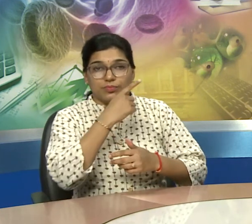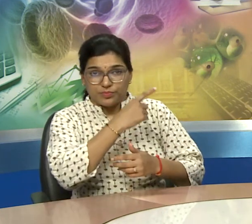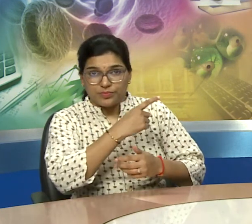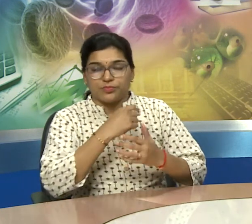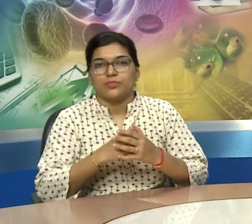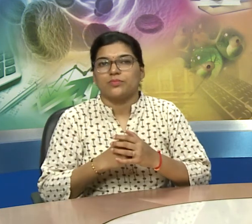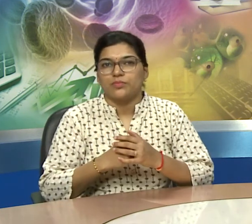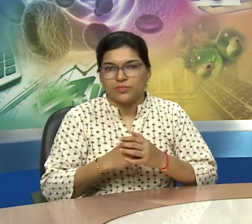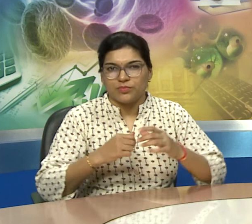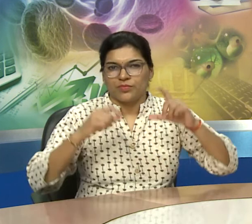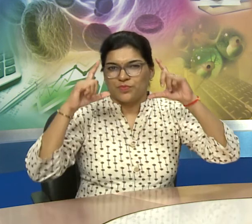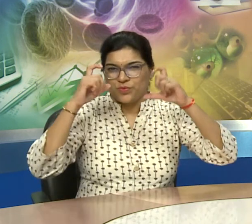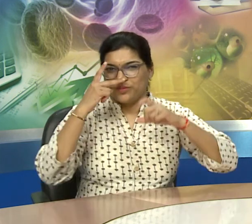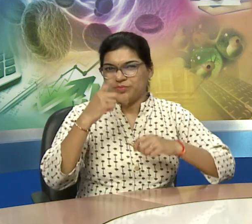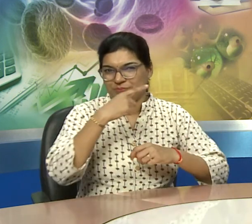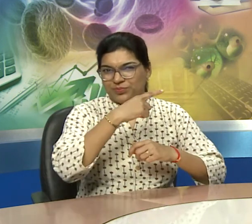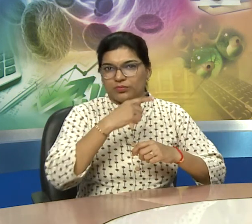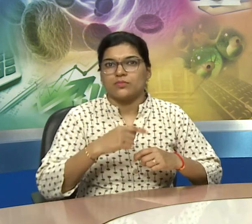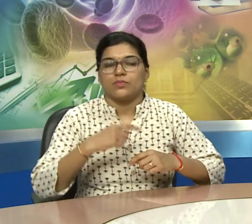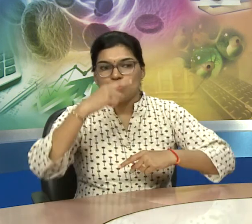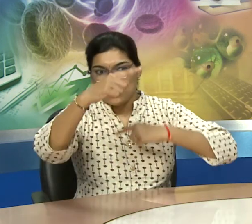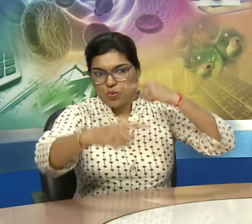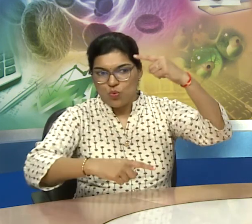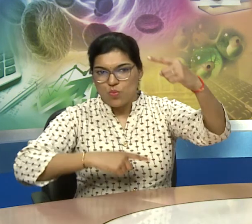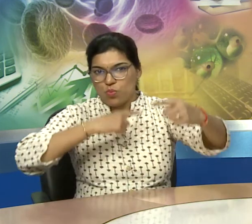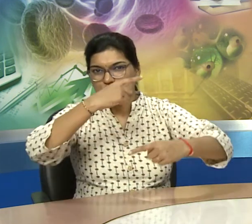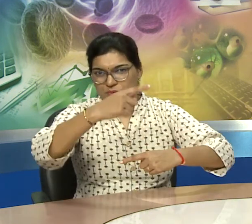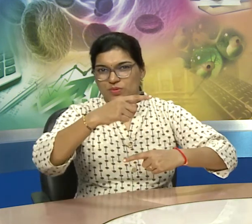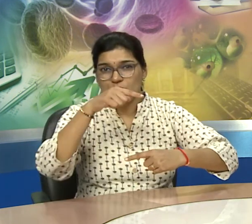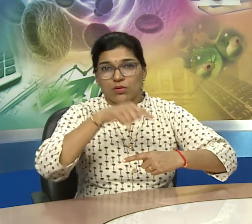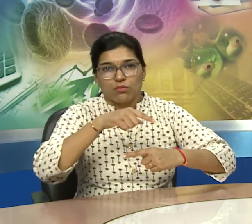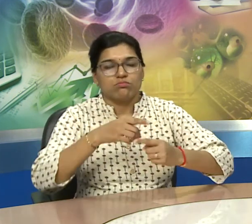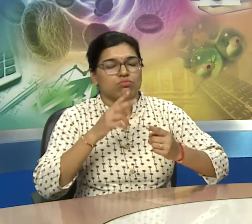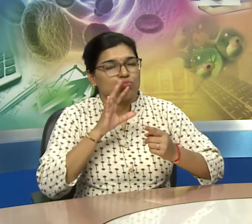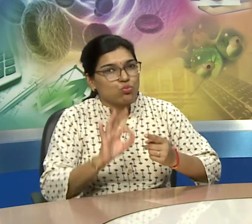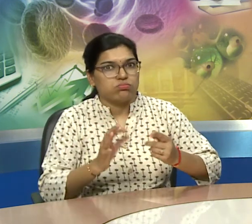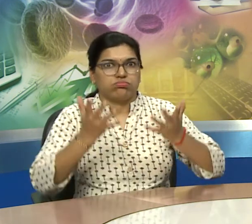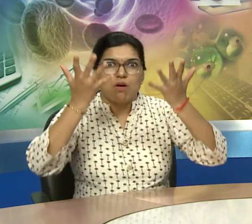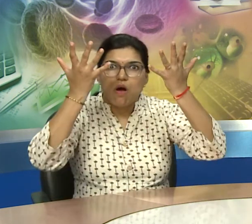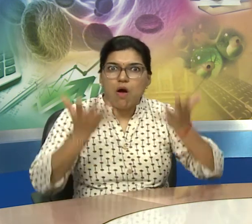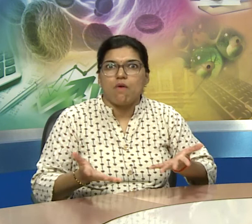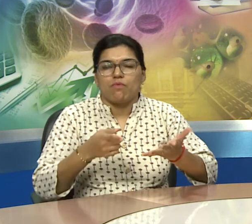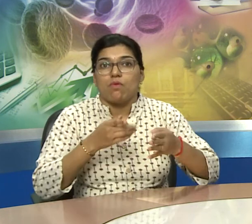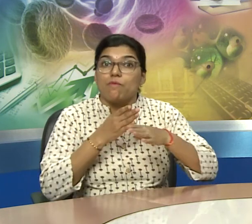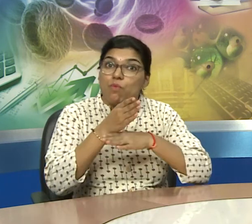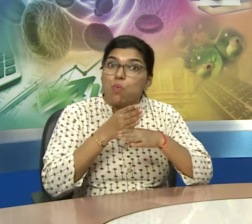You can see the image on screen. it is about wheels.